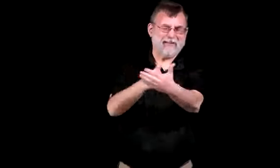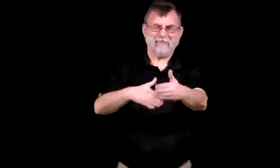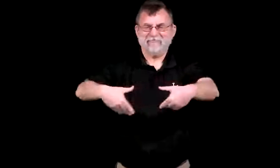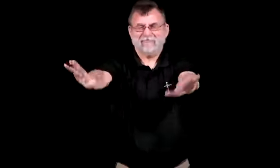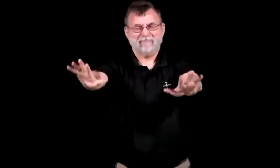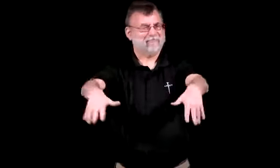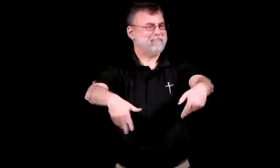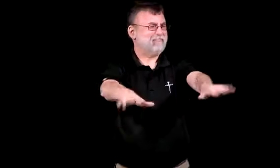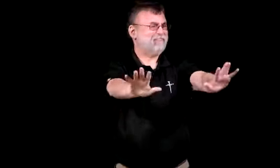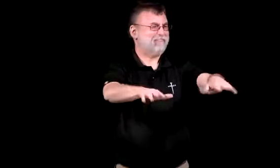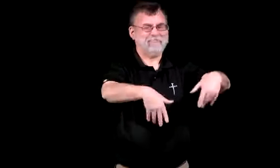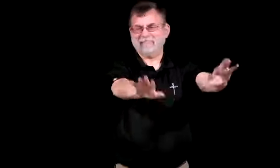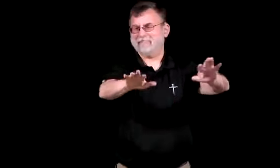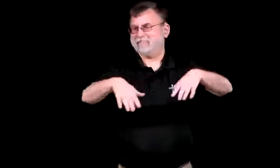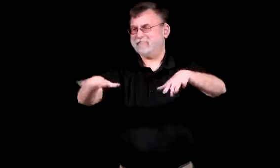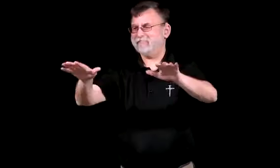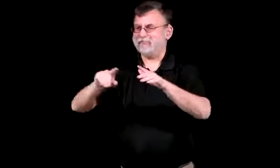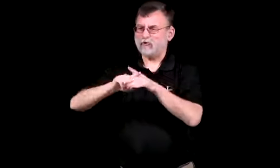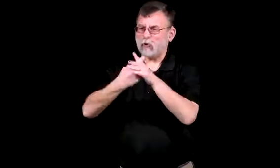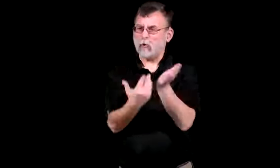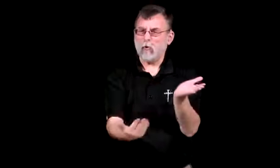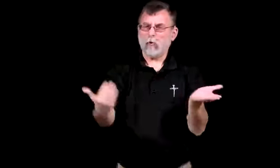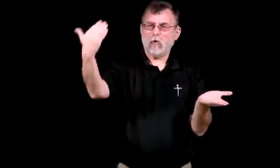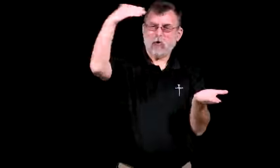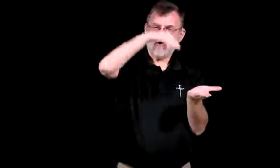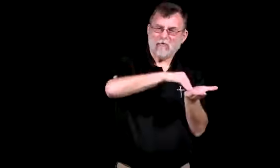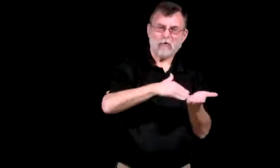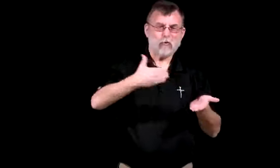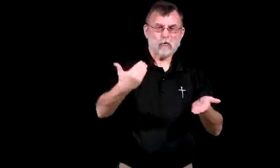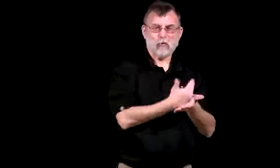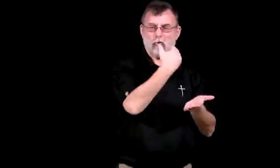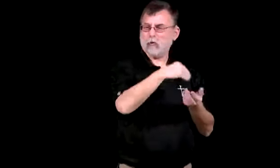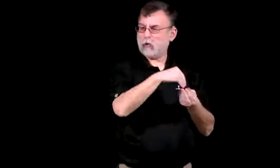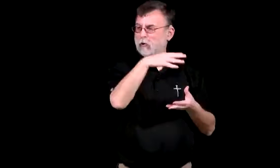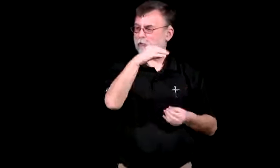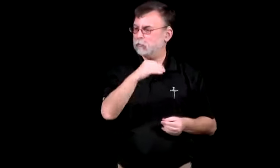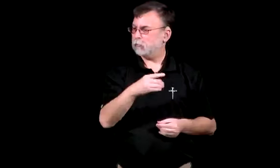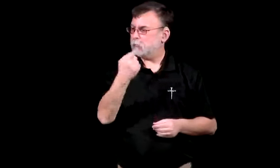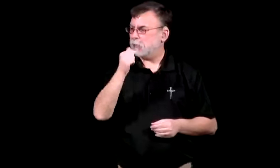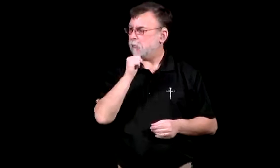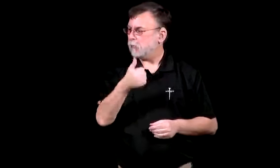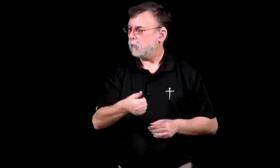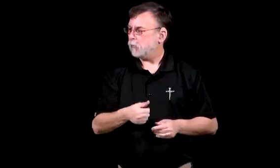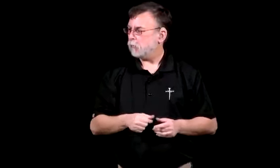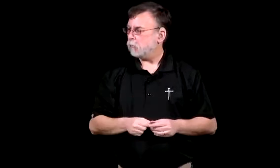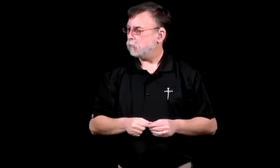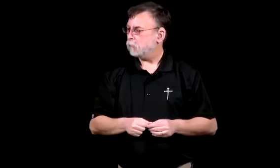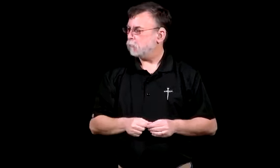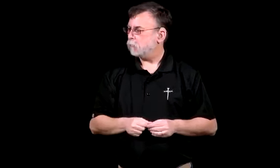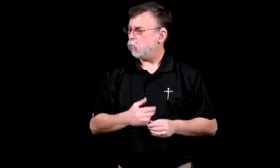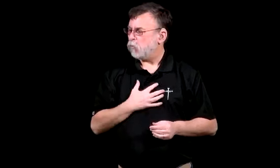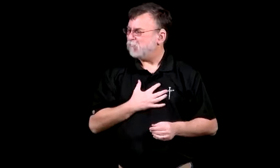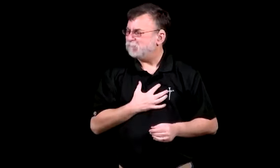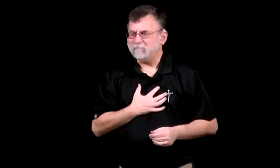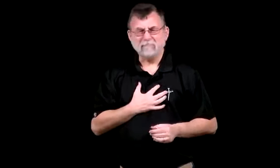It could be easy for God to be like, no, you're not worth it. Go away and just start over with a new creation or something. But that's not what's